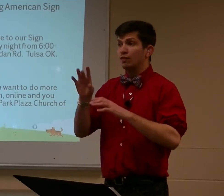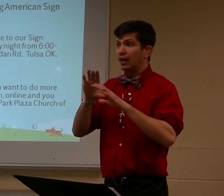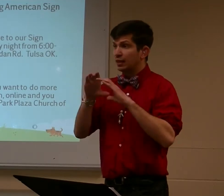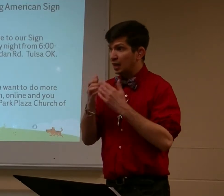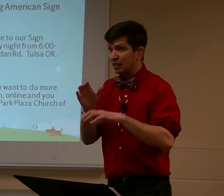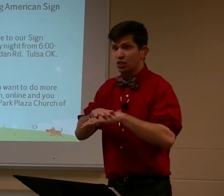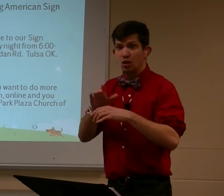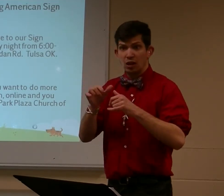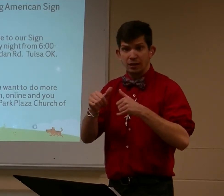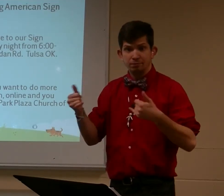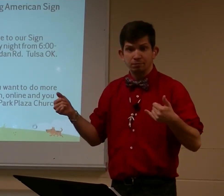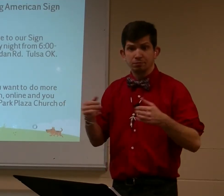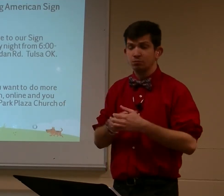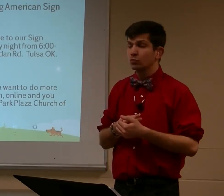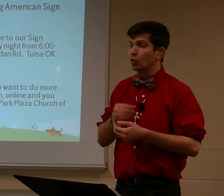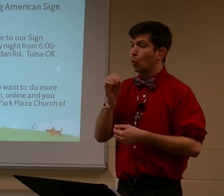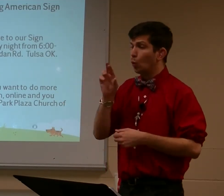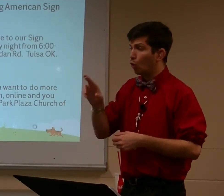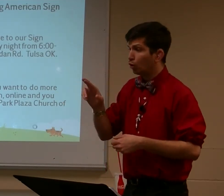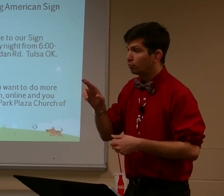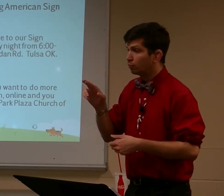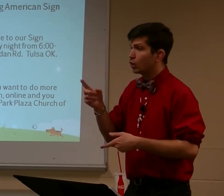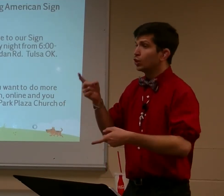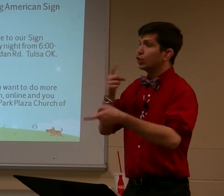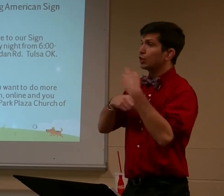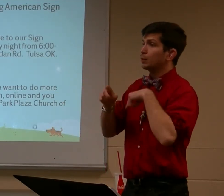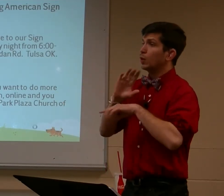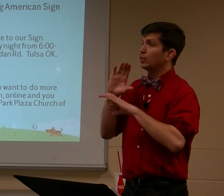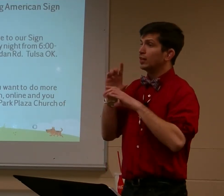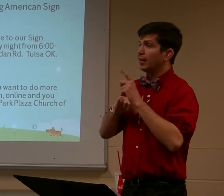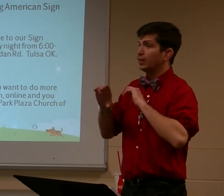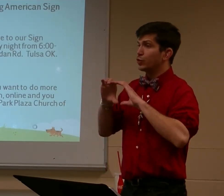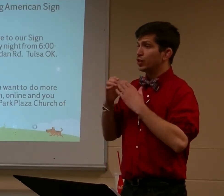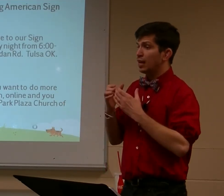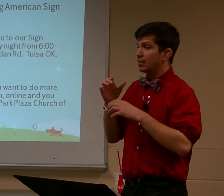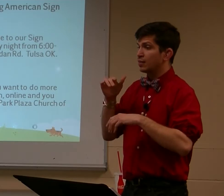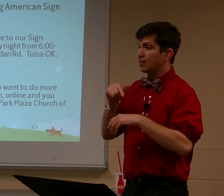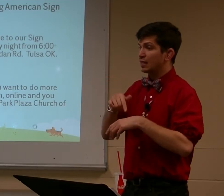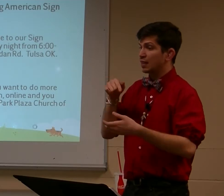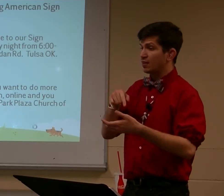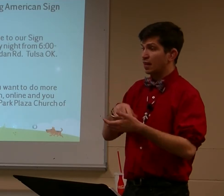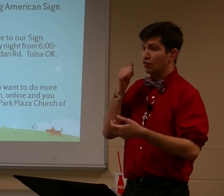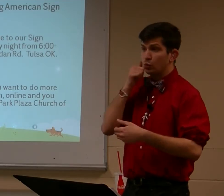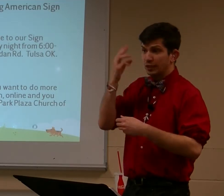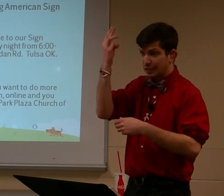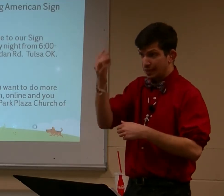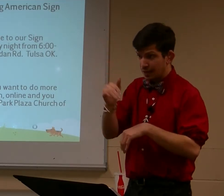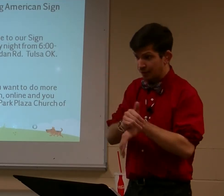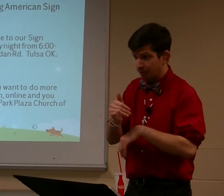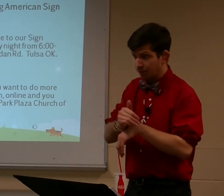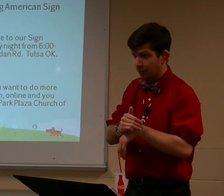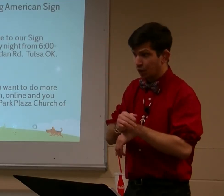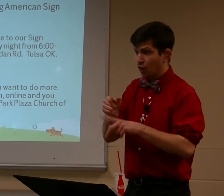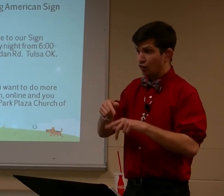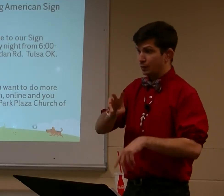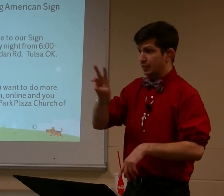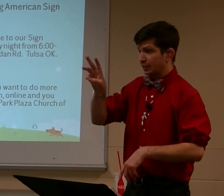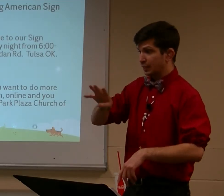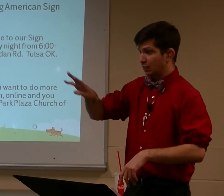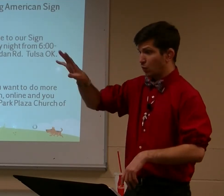find classes online, or come to our sign language class that's every Wednesday night from 6 to